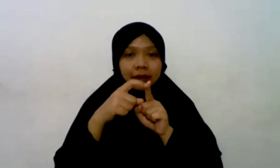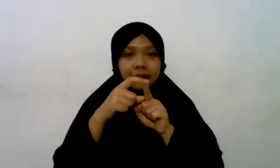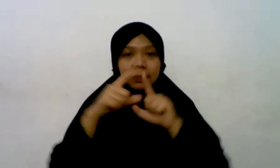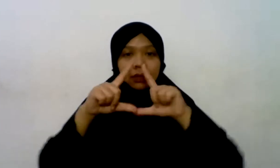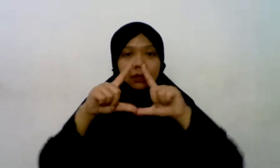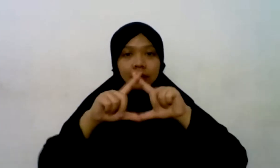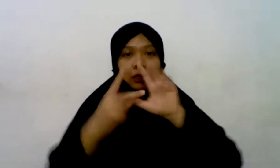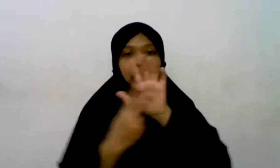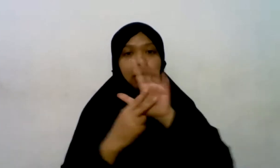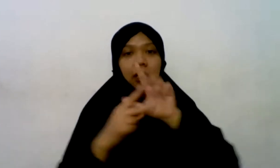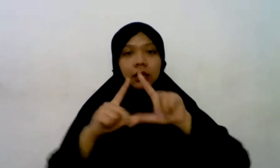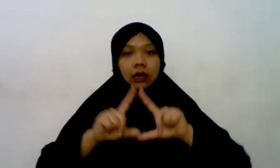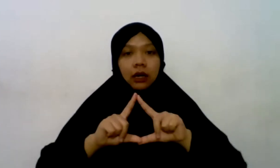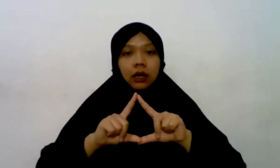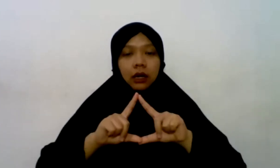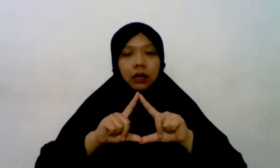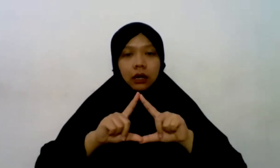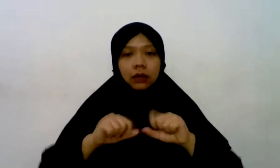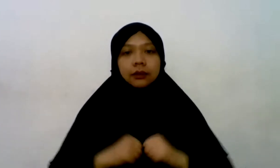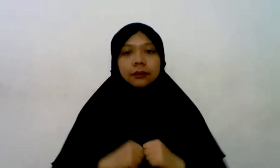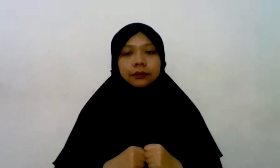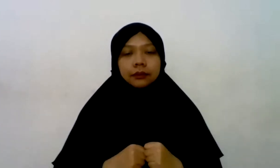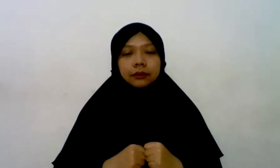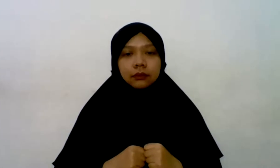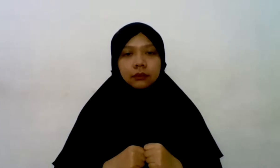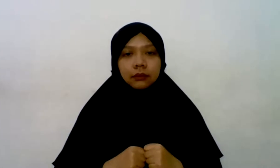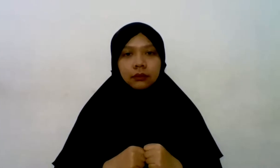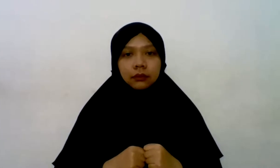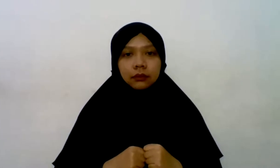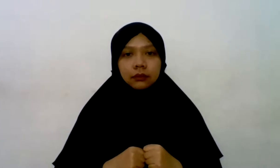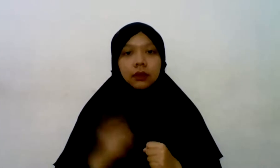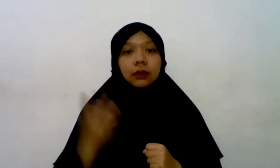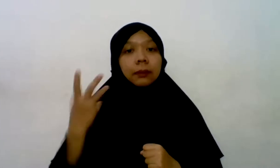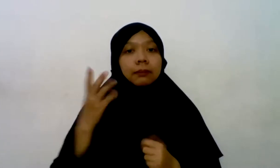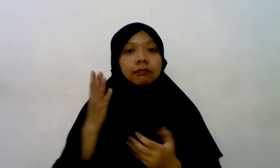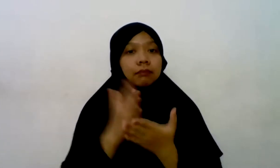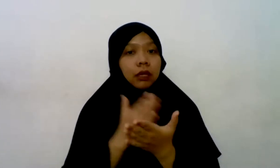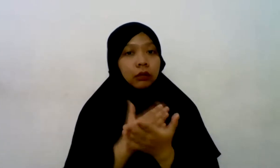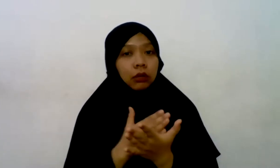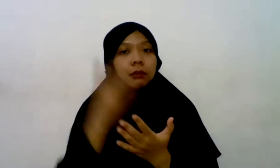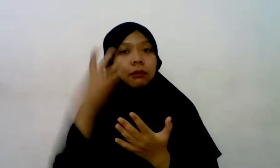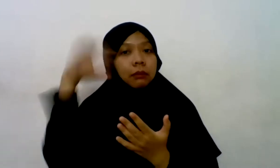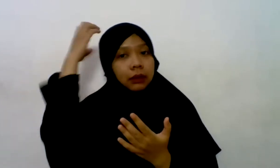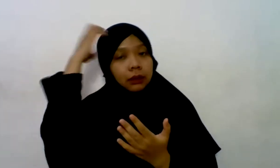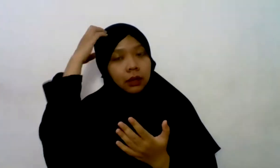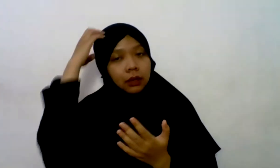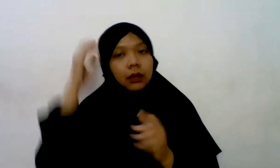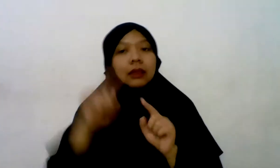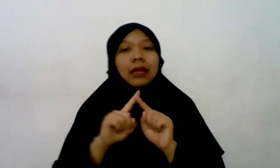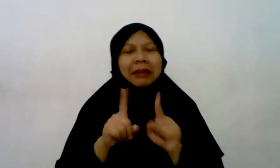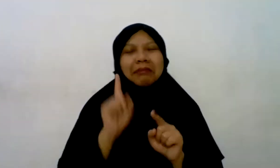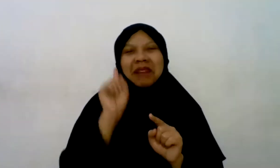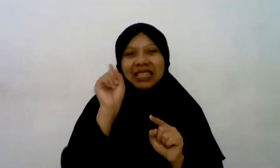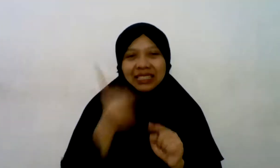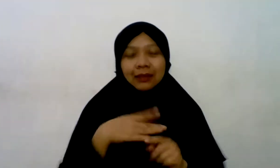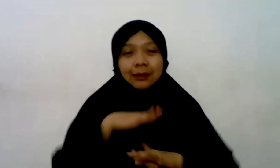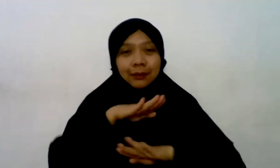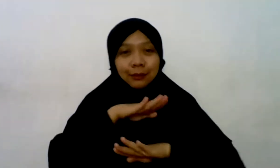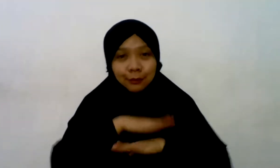It's all very well, I guess, to put out a peraturan pemerintah, but there has to be funding for it.